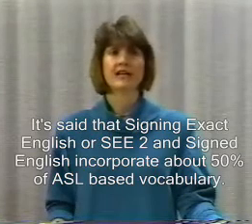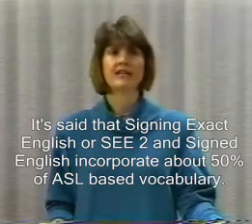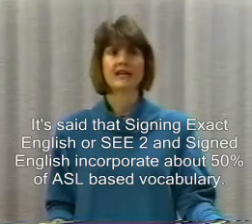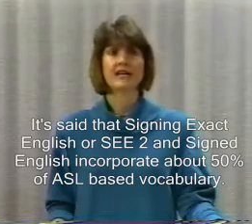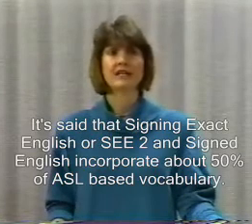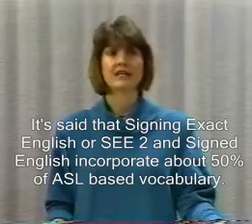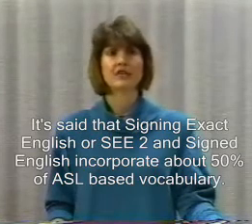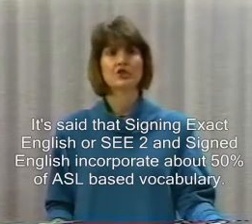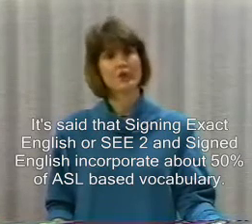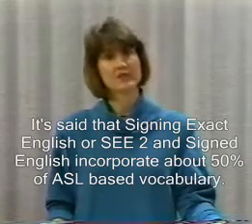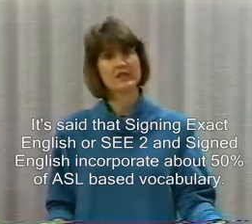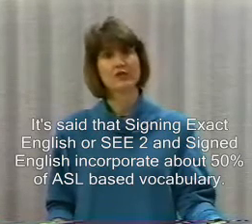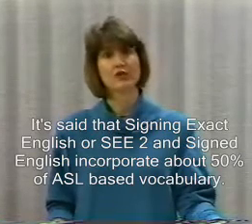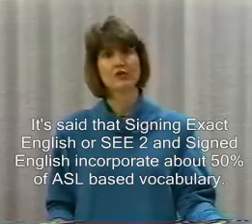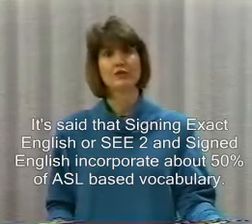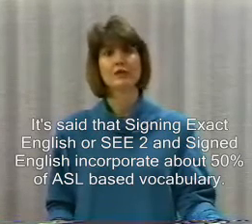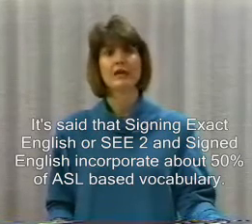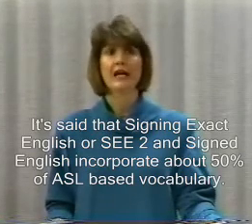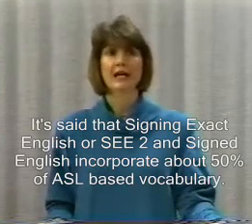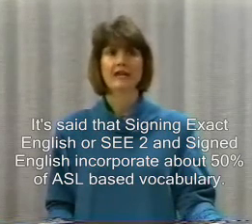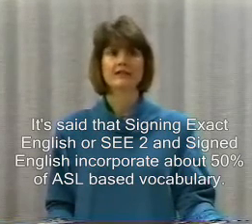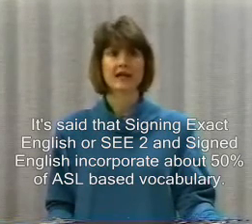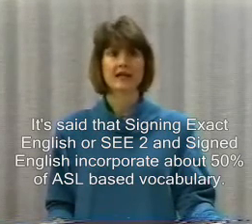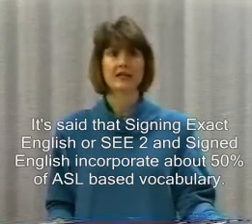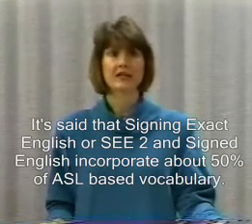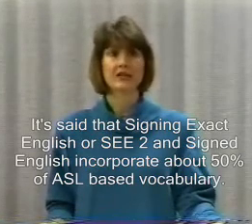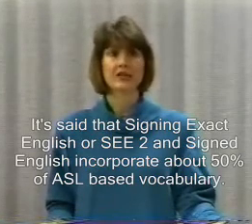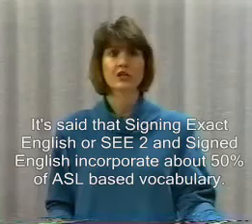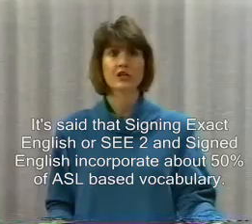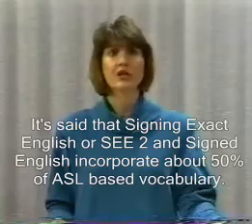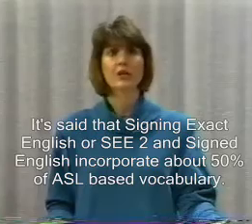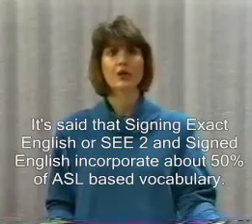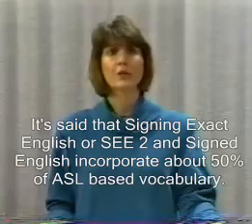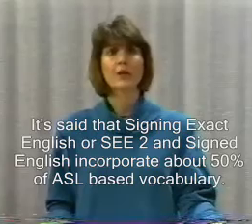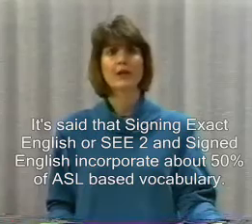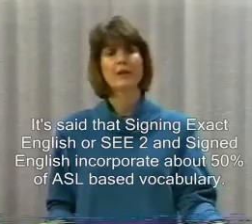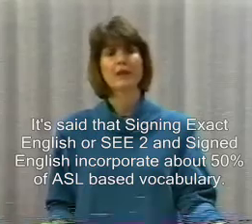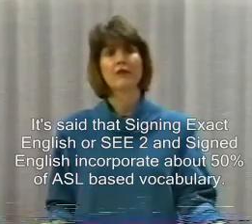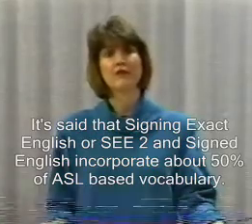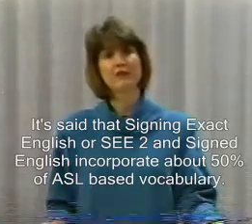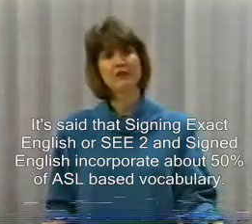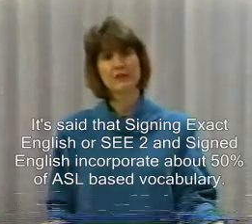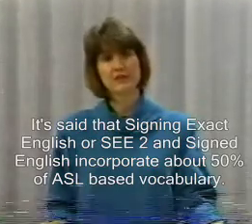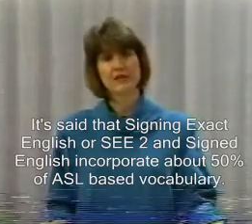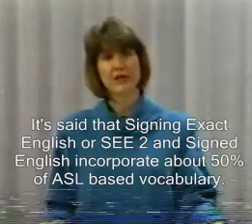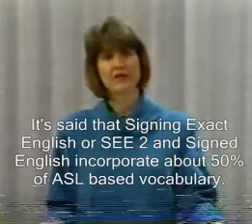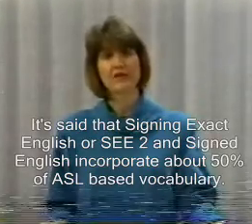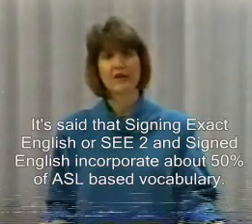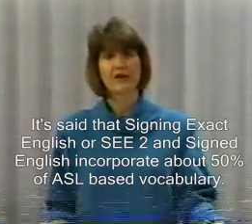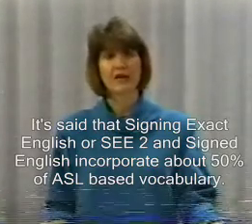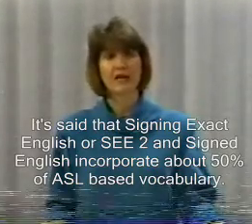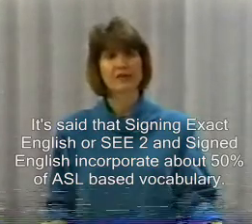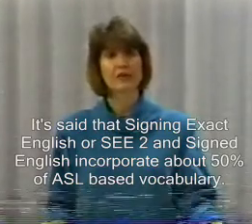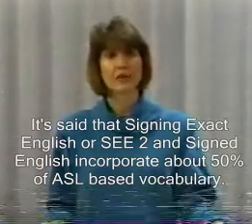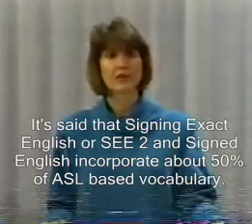Signing Exact English, or C2, and Signed English incorporate about 50% of